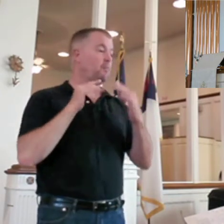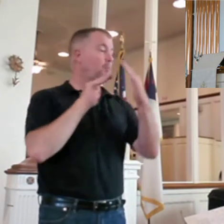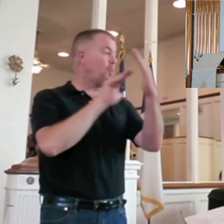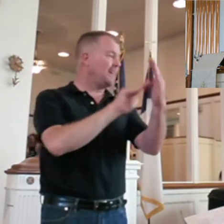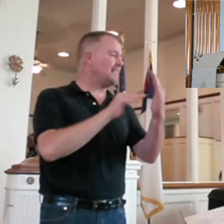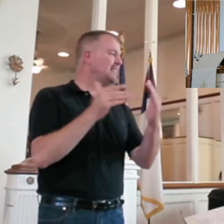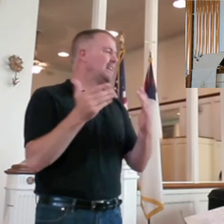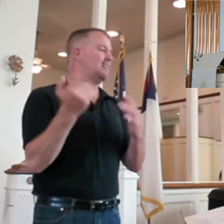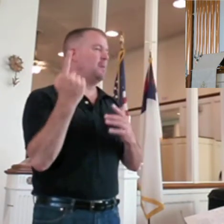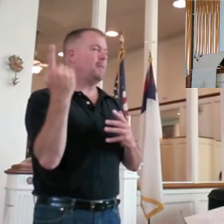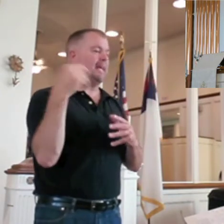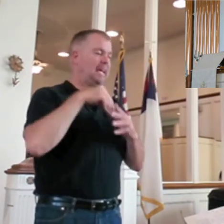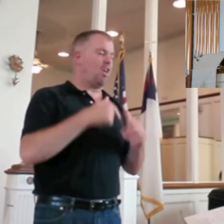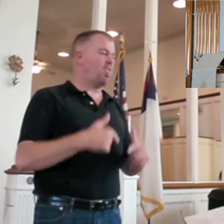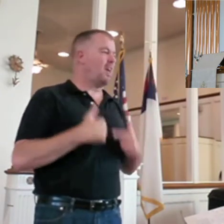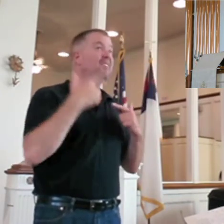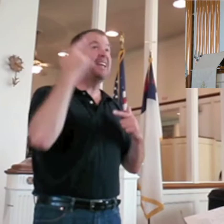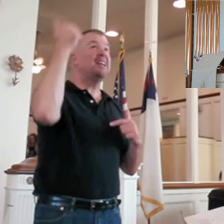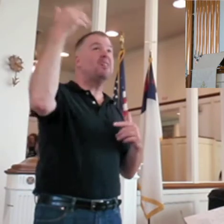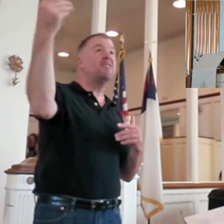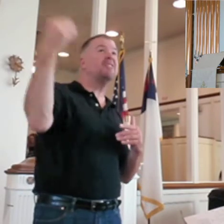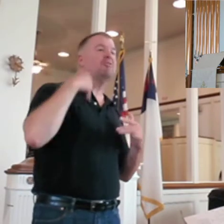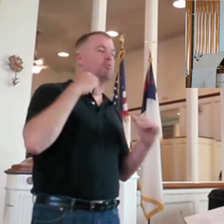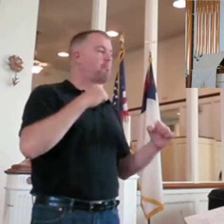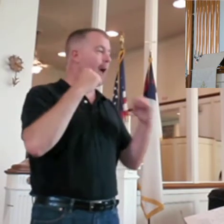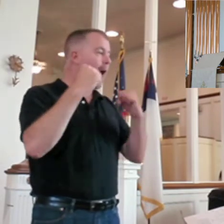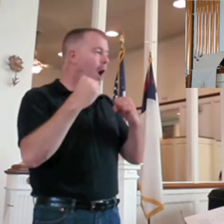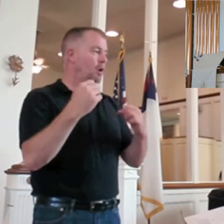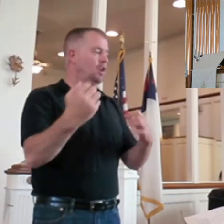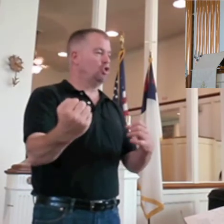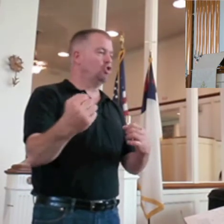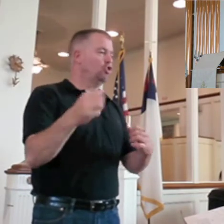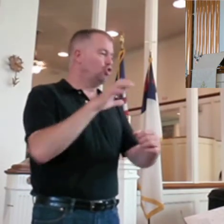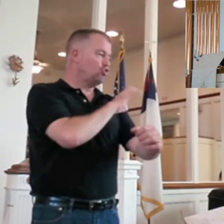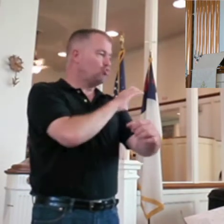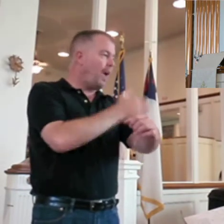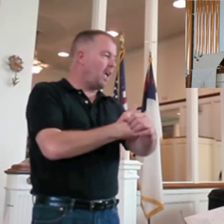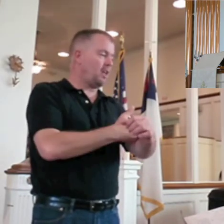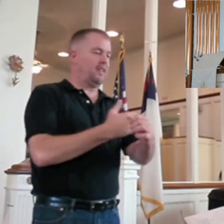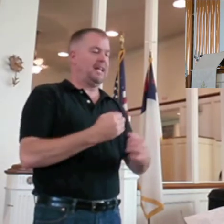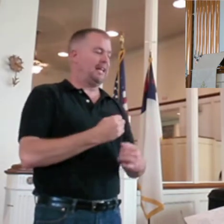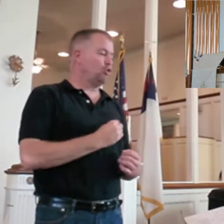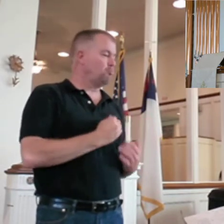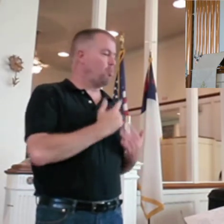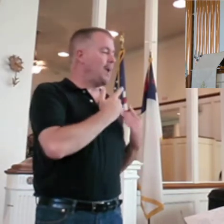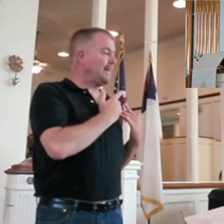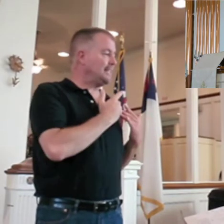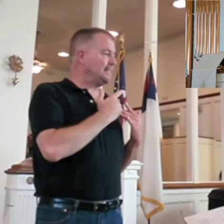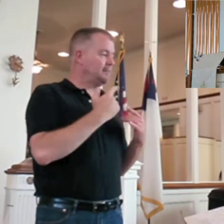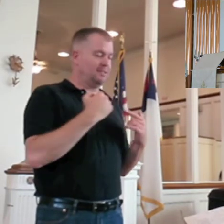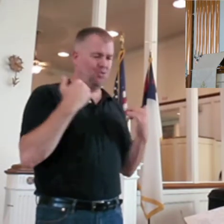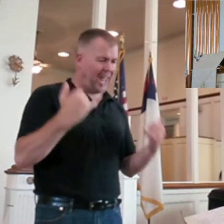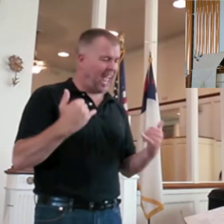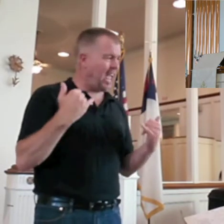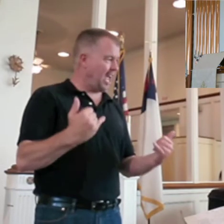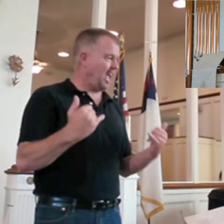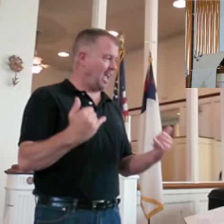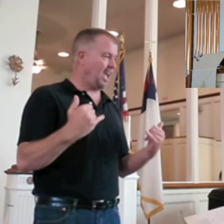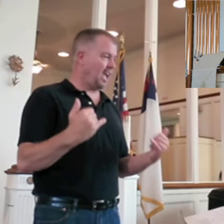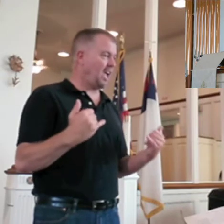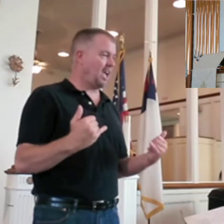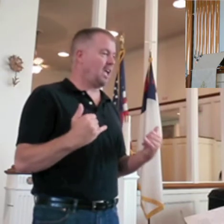a resource in our lives, a resource of power and influence and strength and inspiration to this very